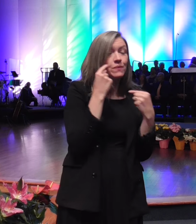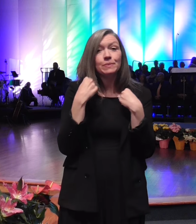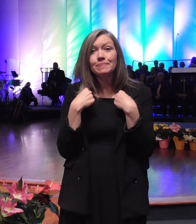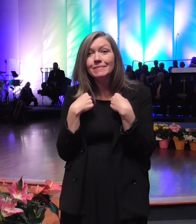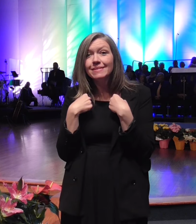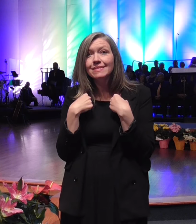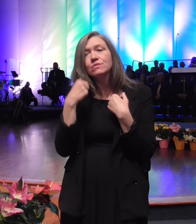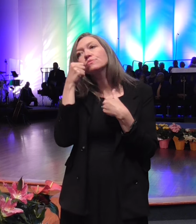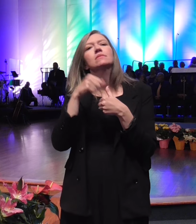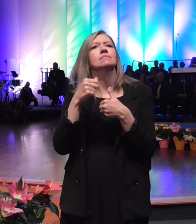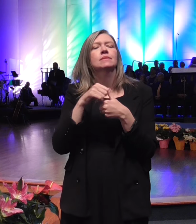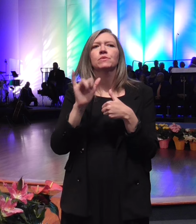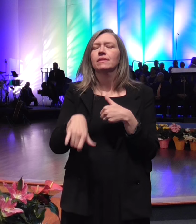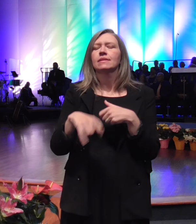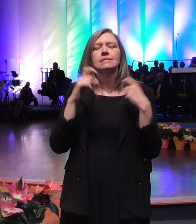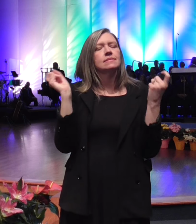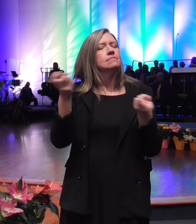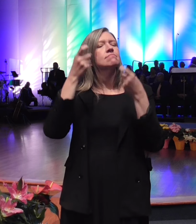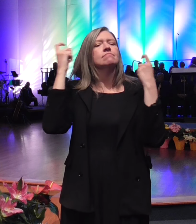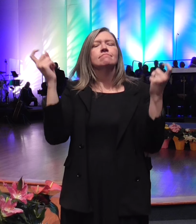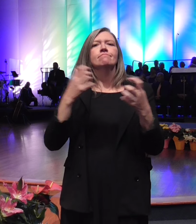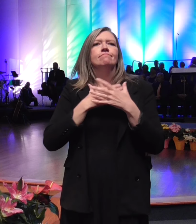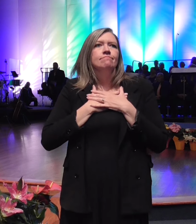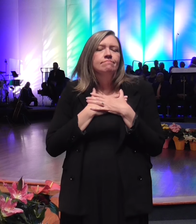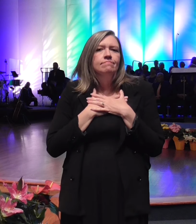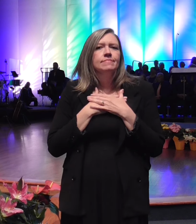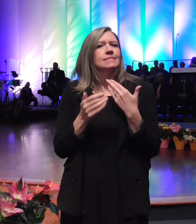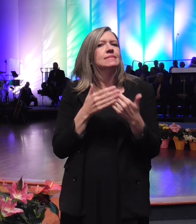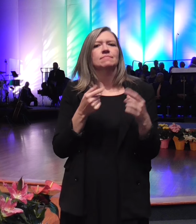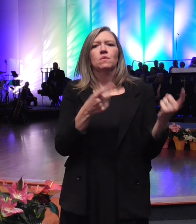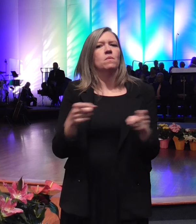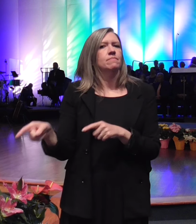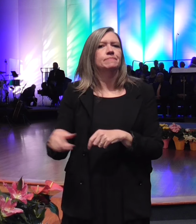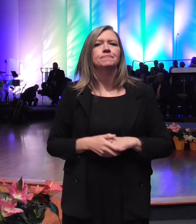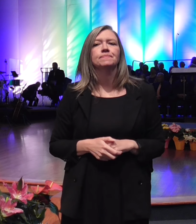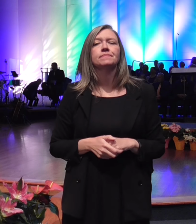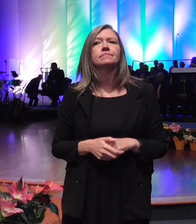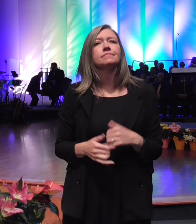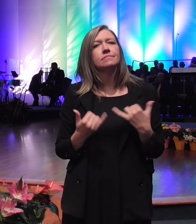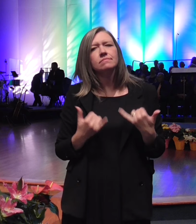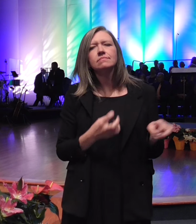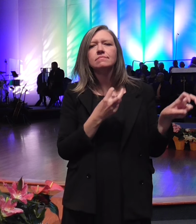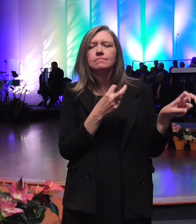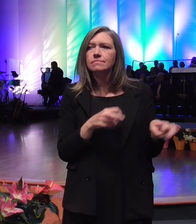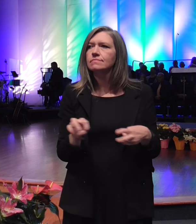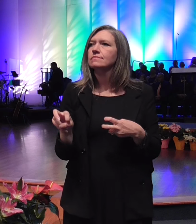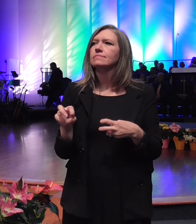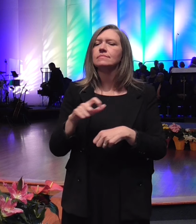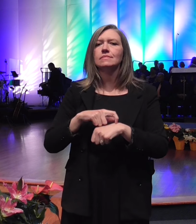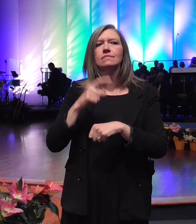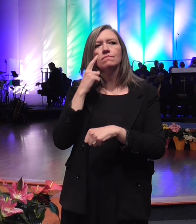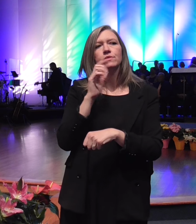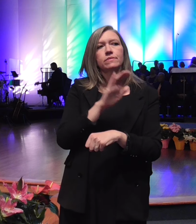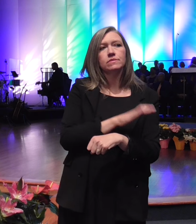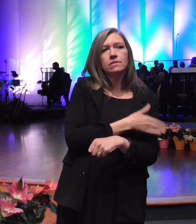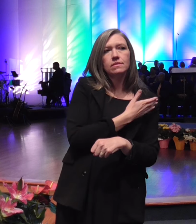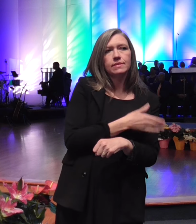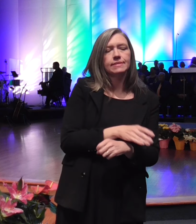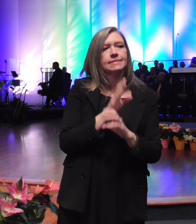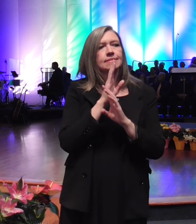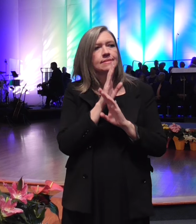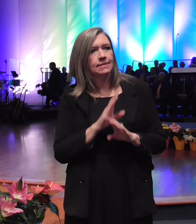remember that and celebrate no matter what. And as we move into our time of song and silence and prayer today,